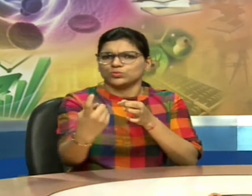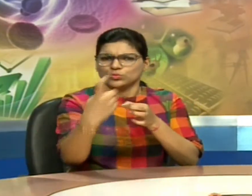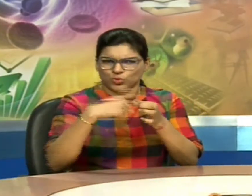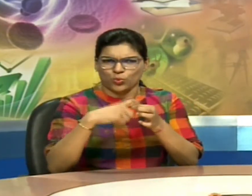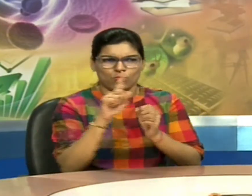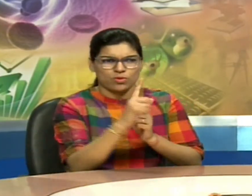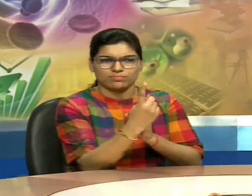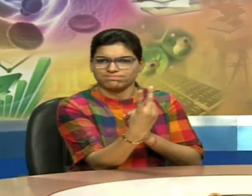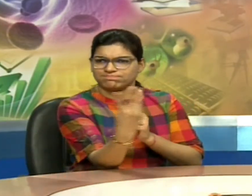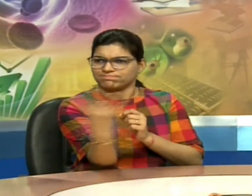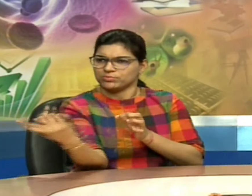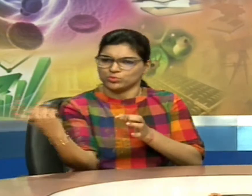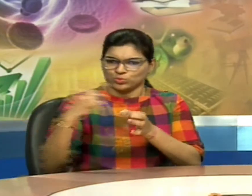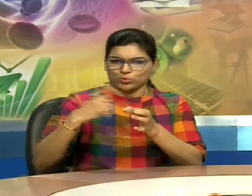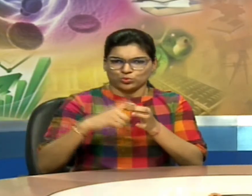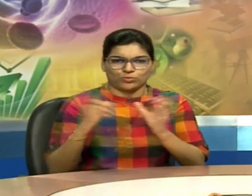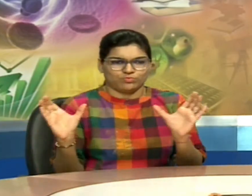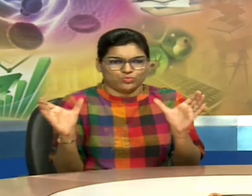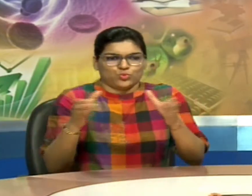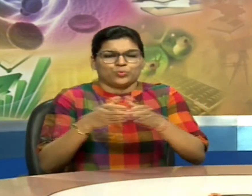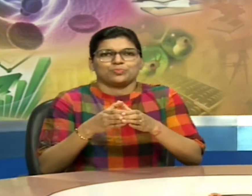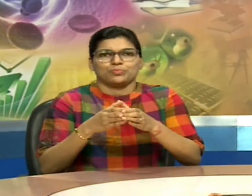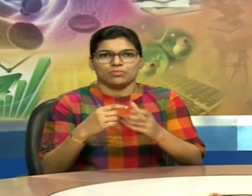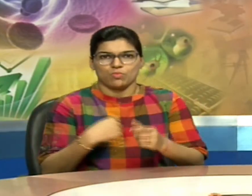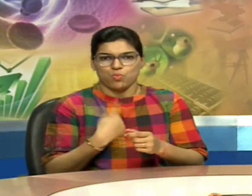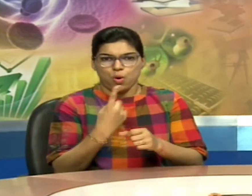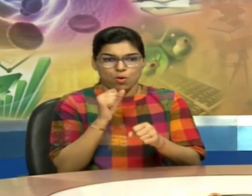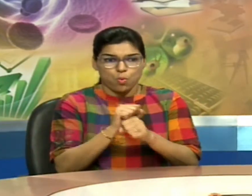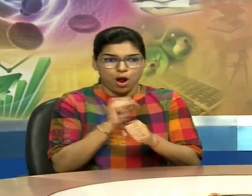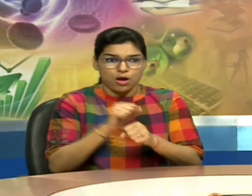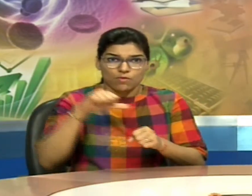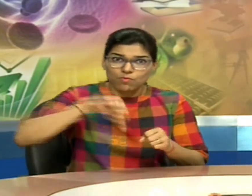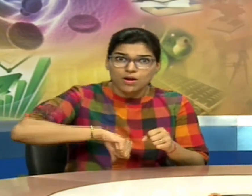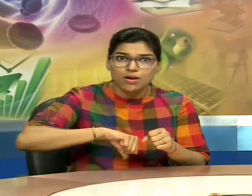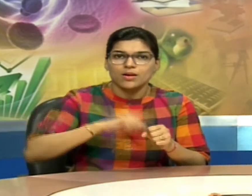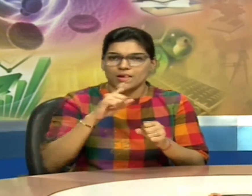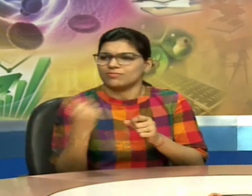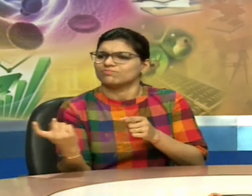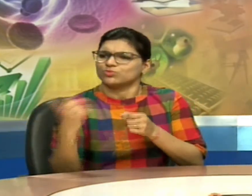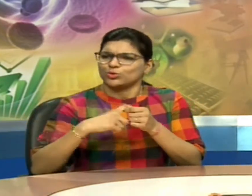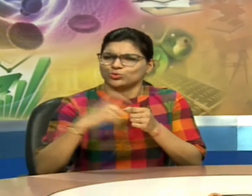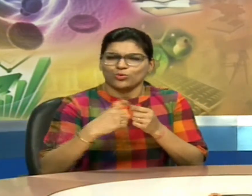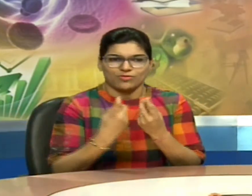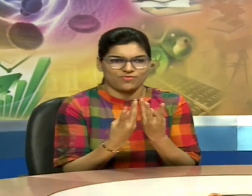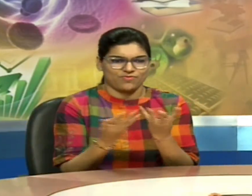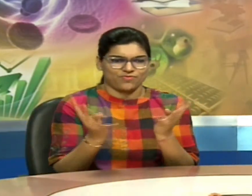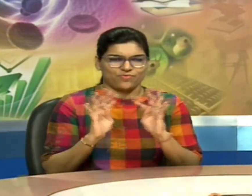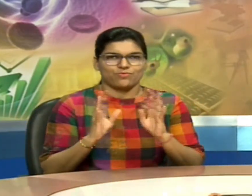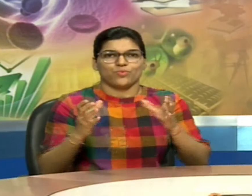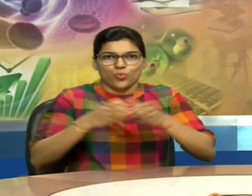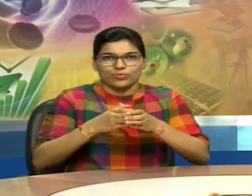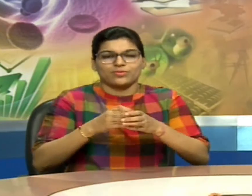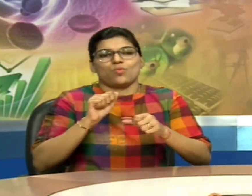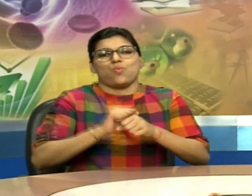Participate, like we participate and join some work, some webinar, some workshop.